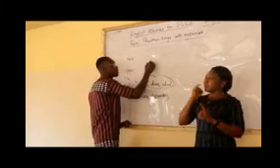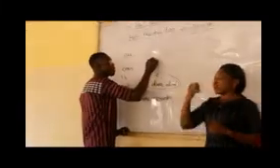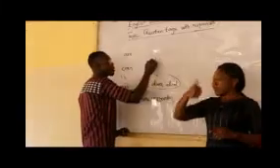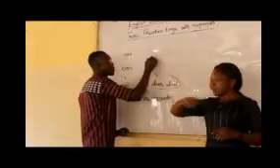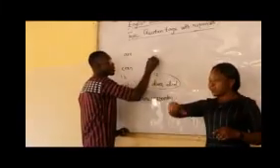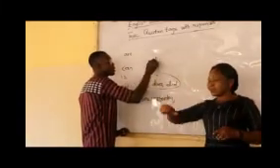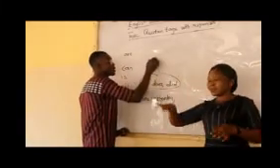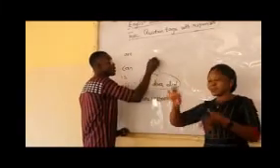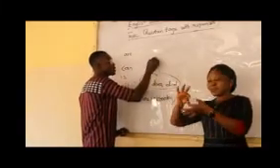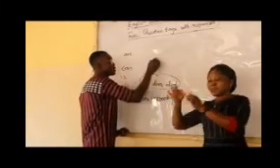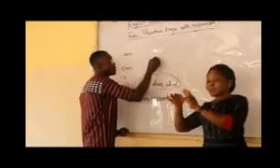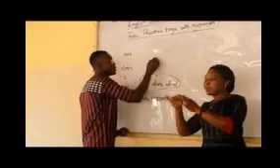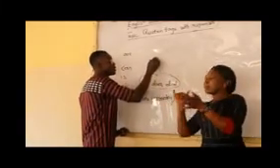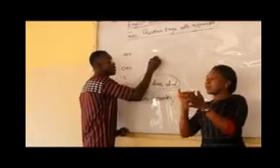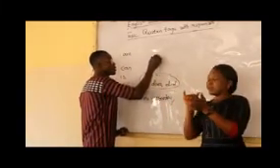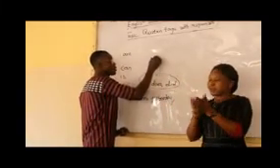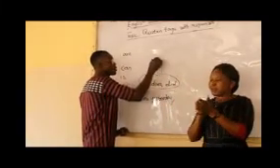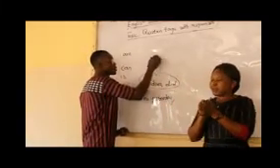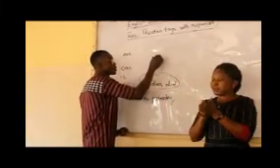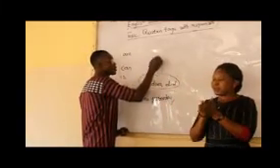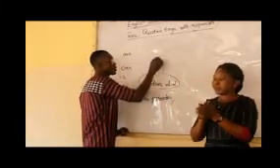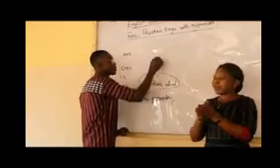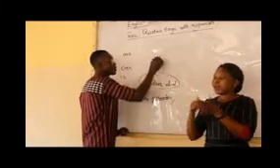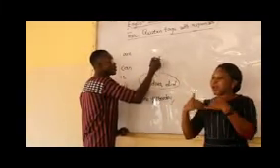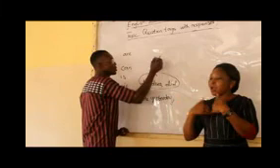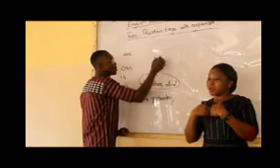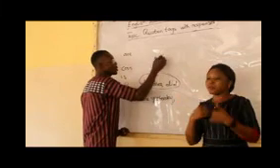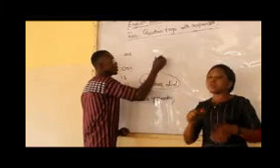sentence or word that contains not